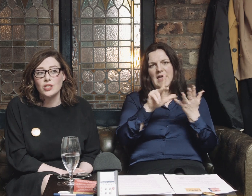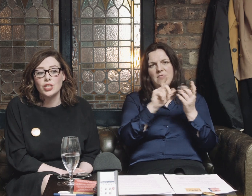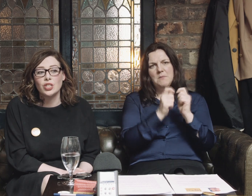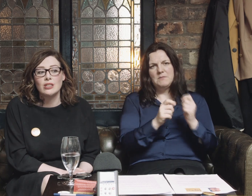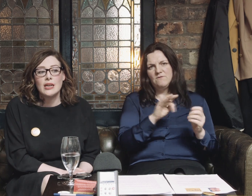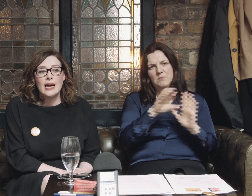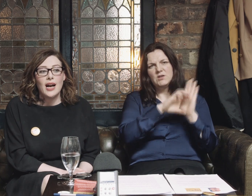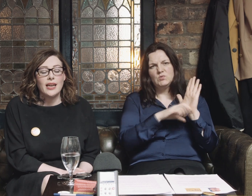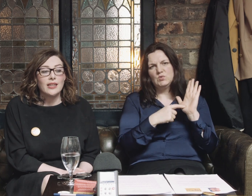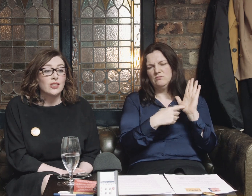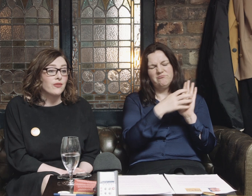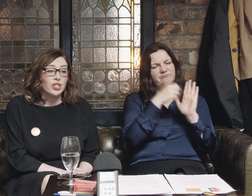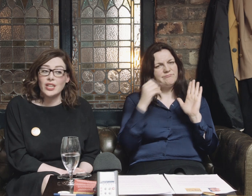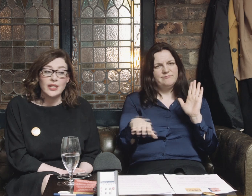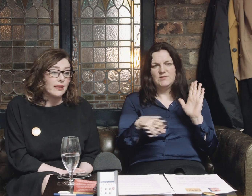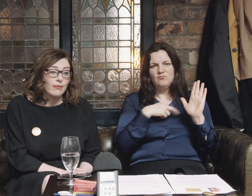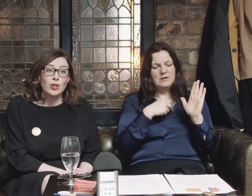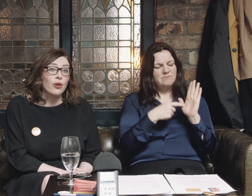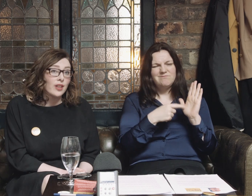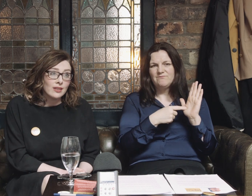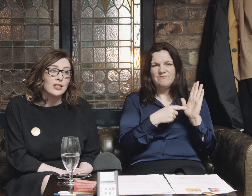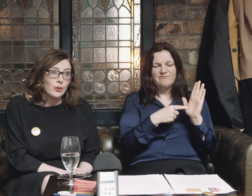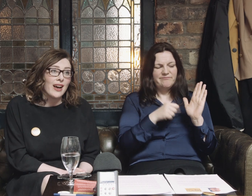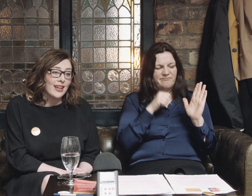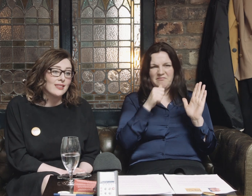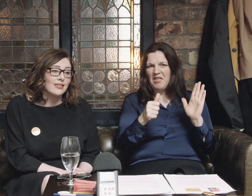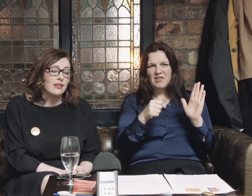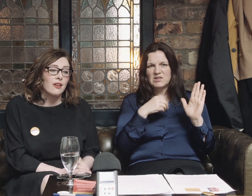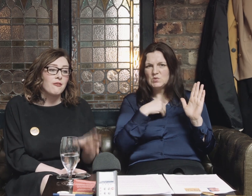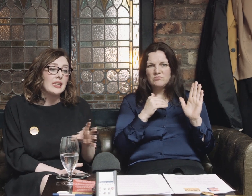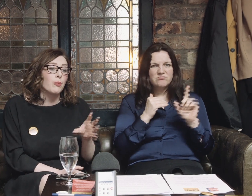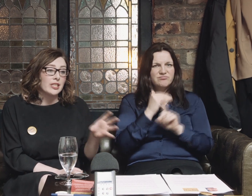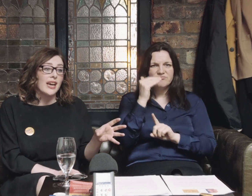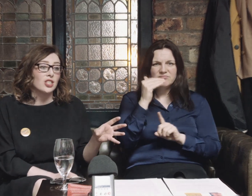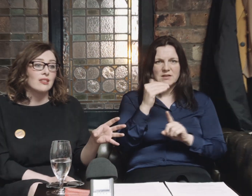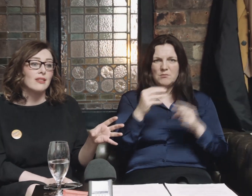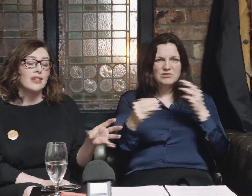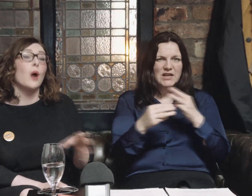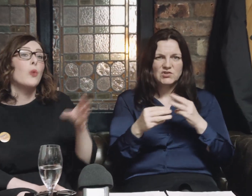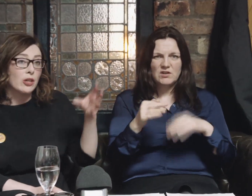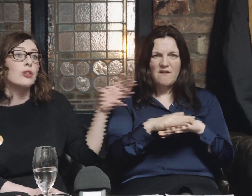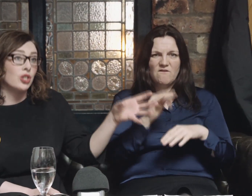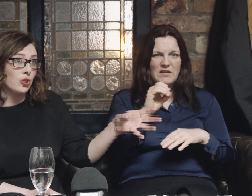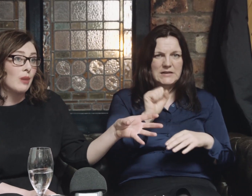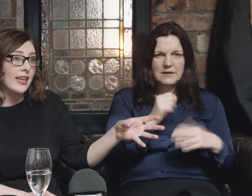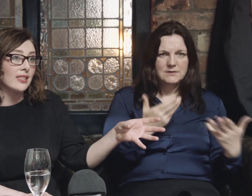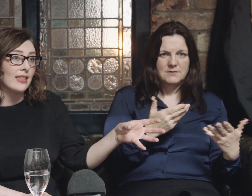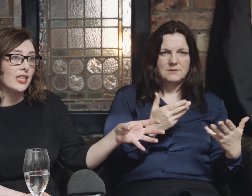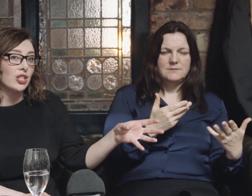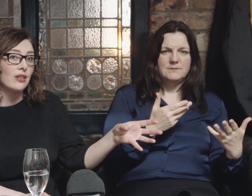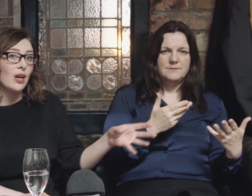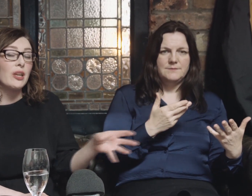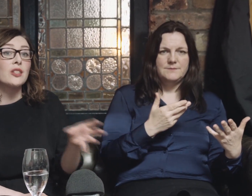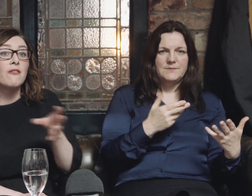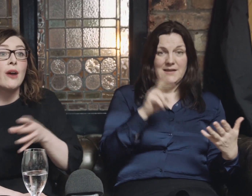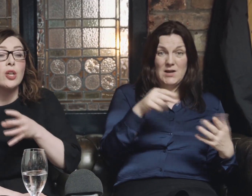the Constitution. It does virtually nothing to enhance fetal protection that we couldn't do by